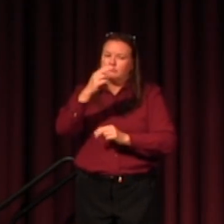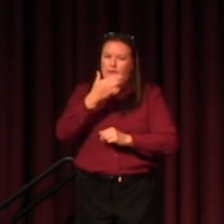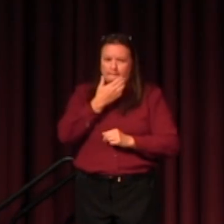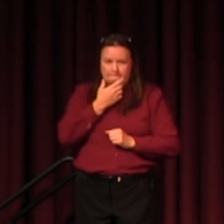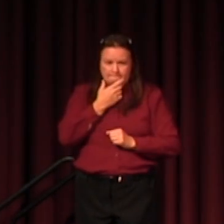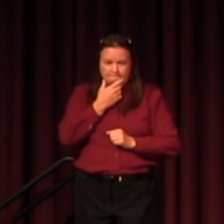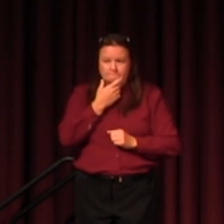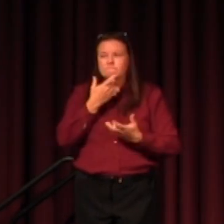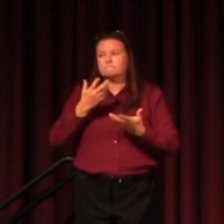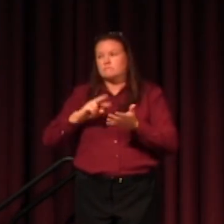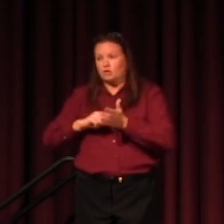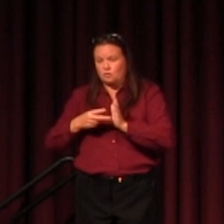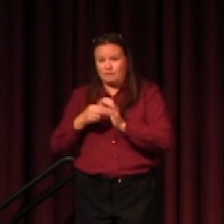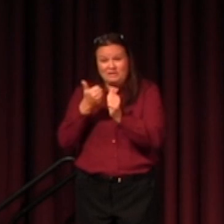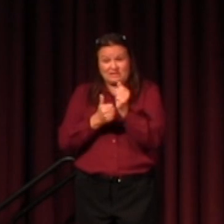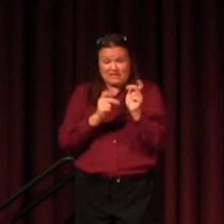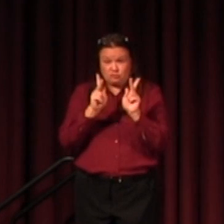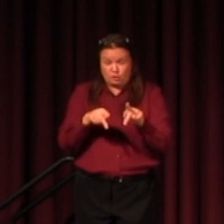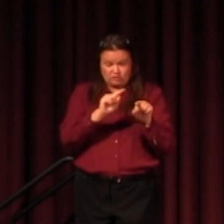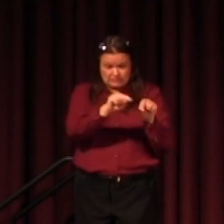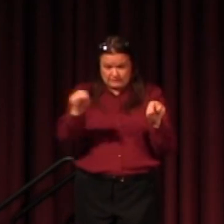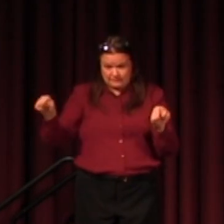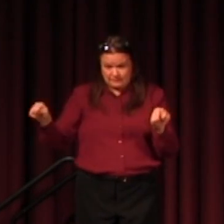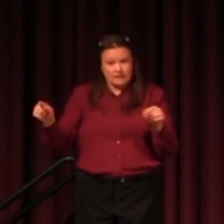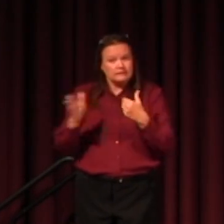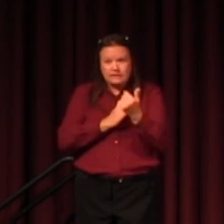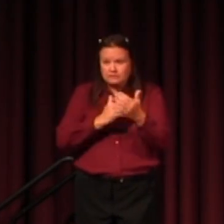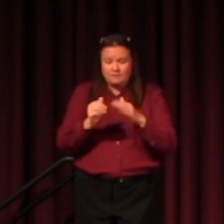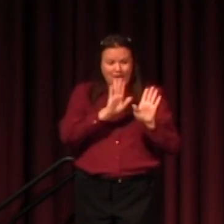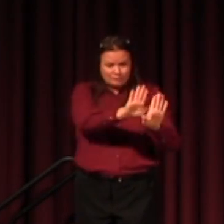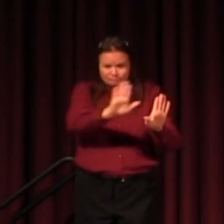will honor one another no matter how different we are.